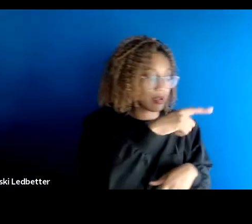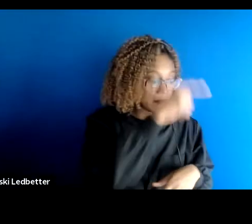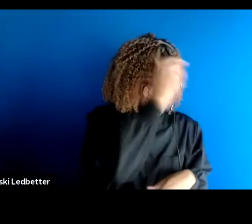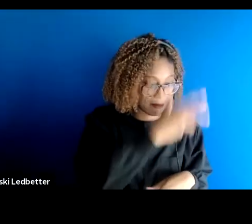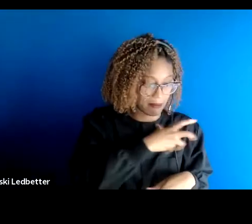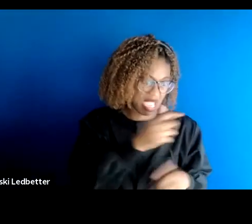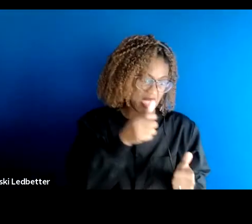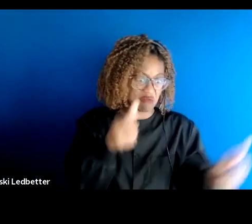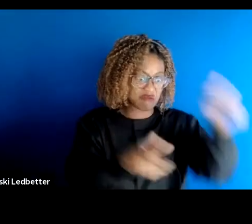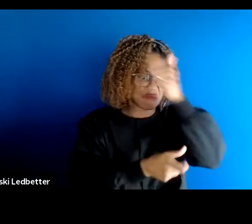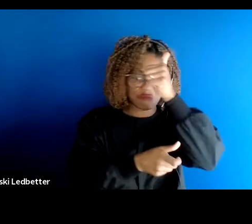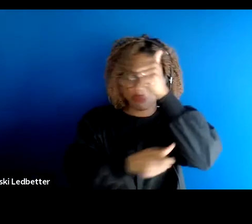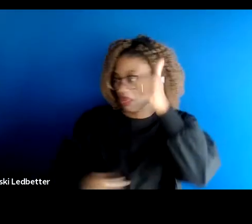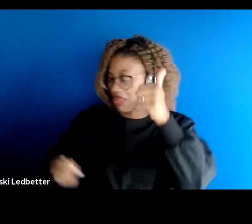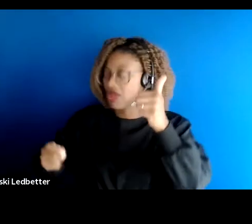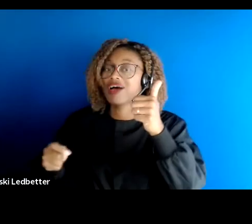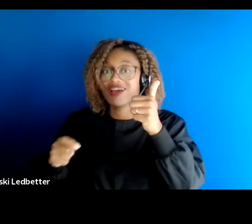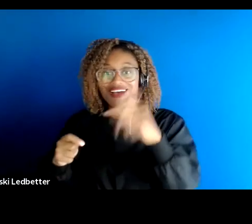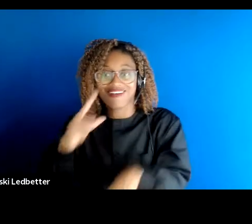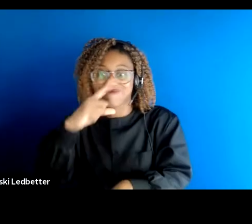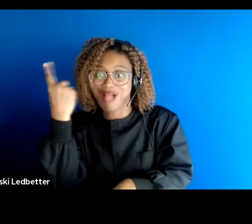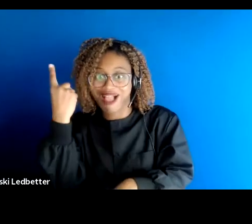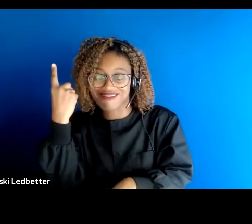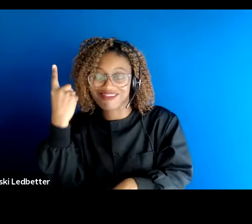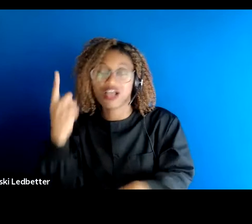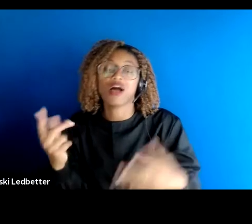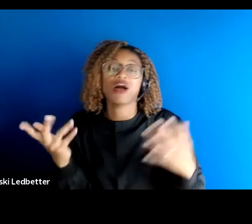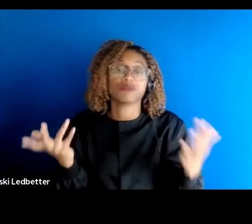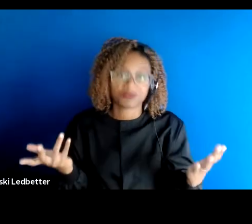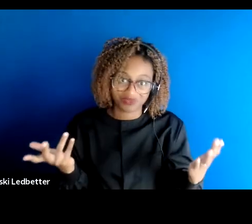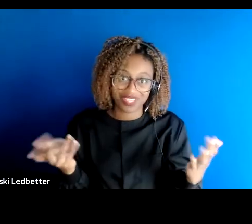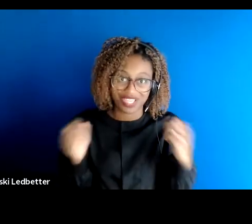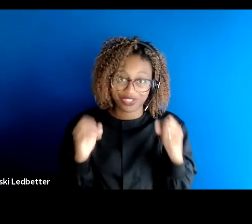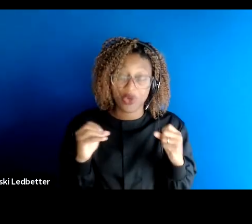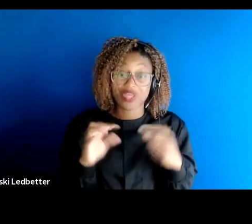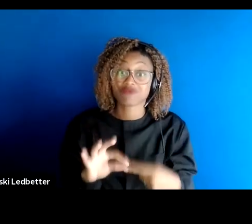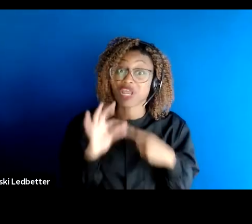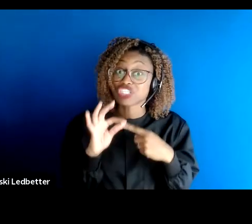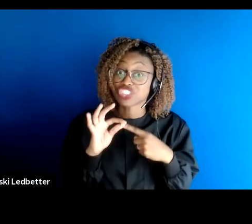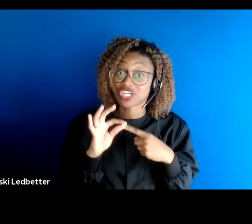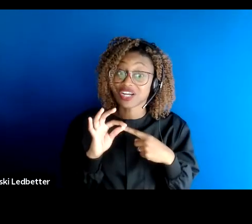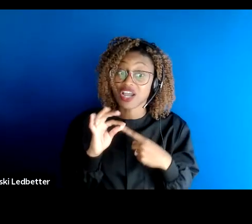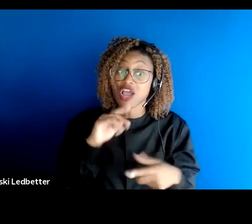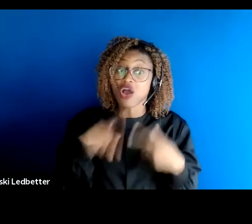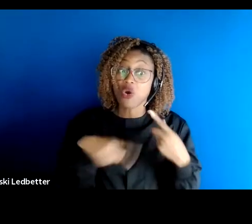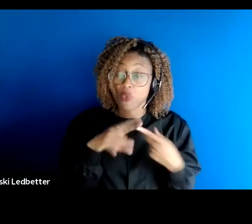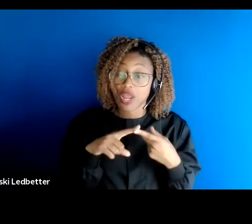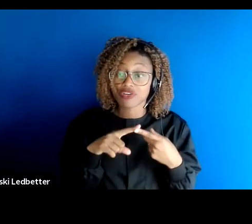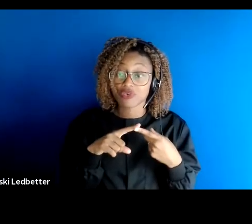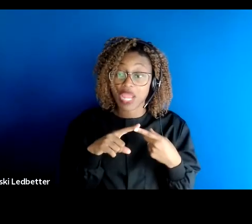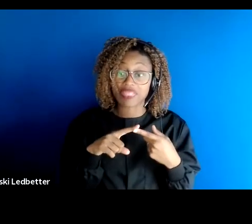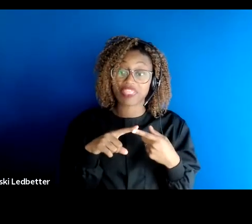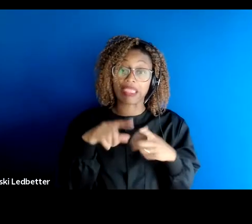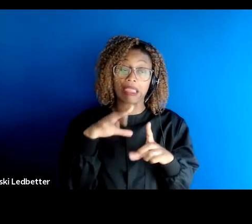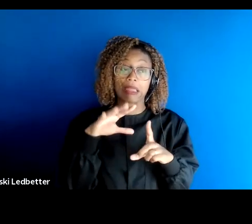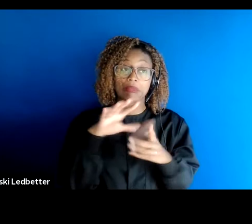Since that time, primarily in the spaces of academia, because before we had like the